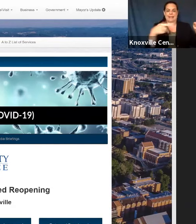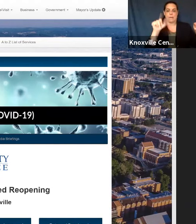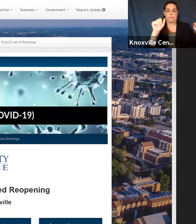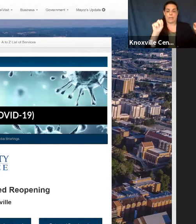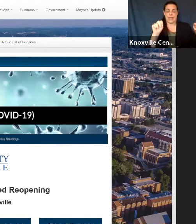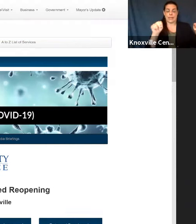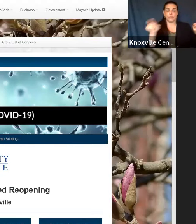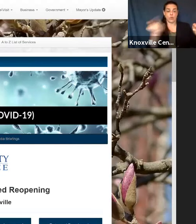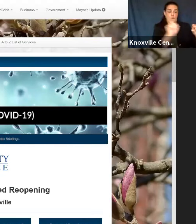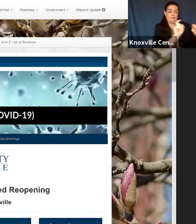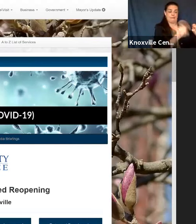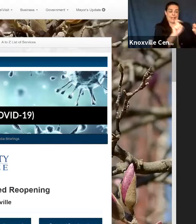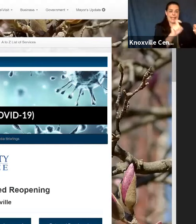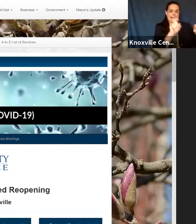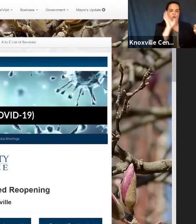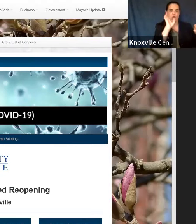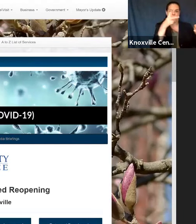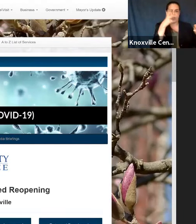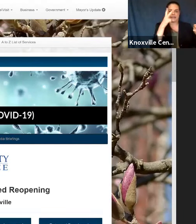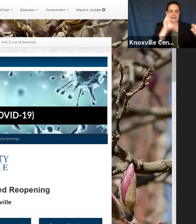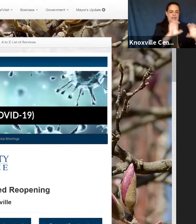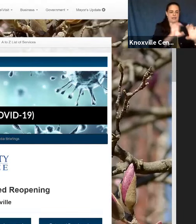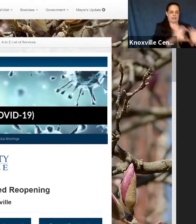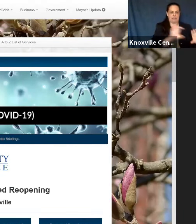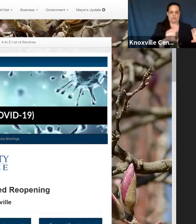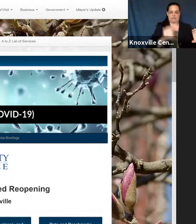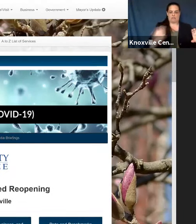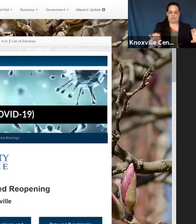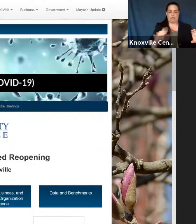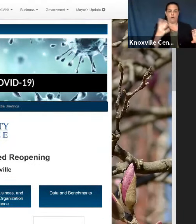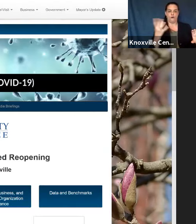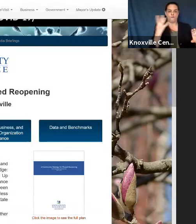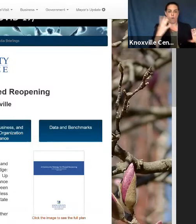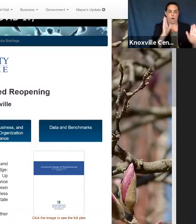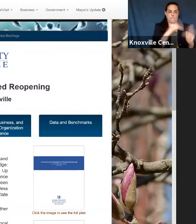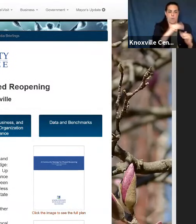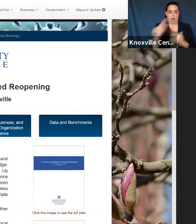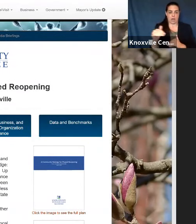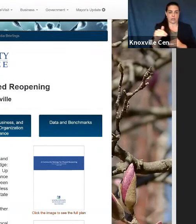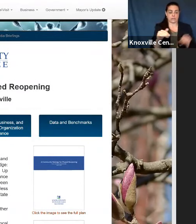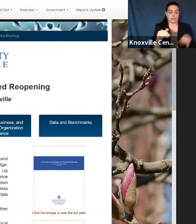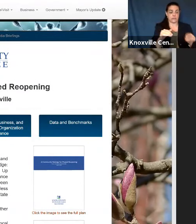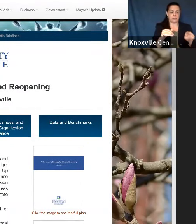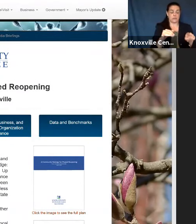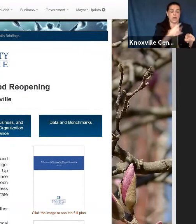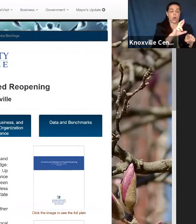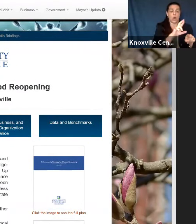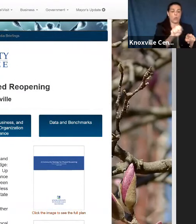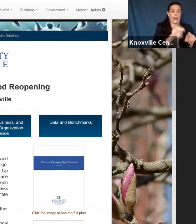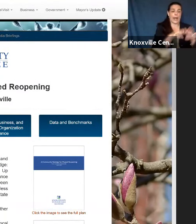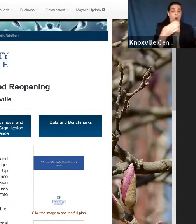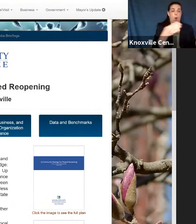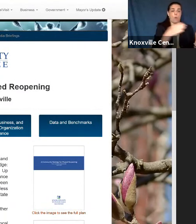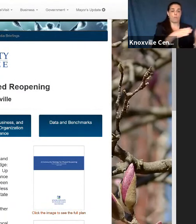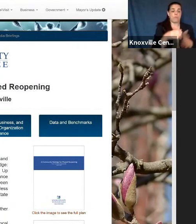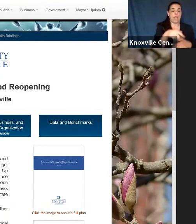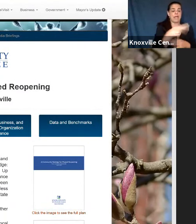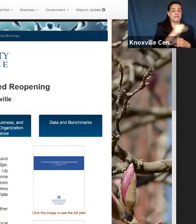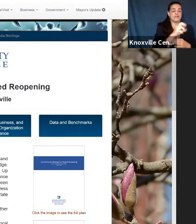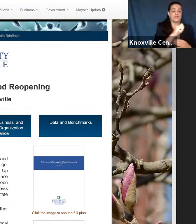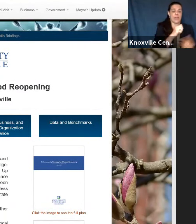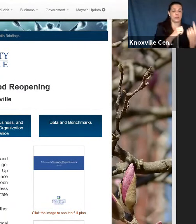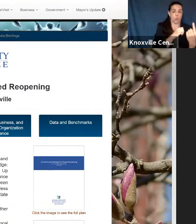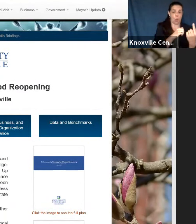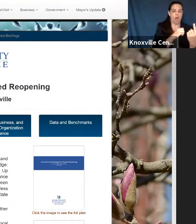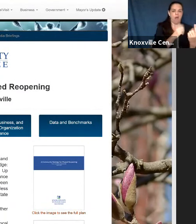link, you'll see 4 blue boxes. The first is the reopening plan that details the phase 1 guidance.